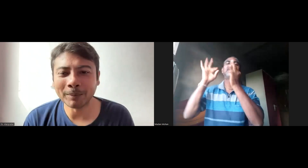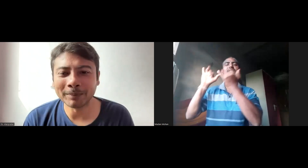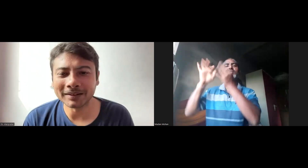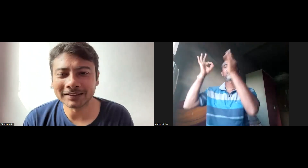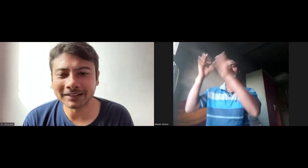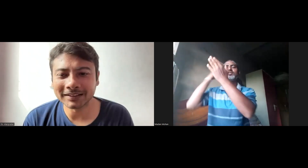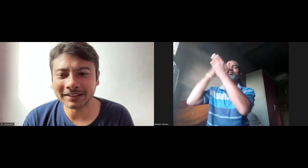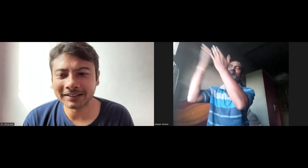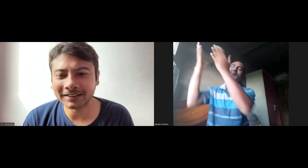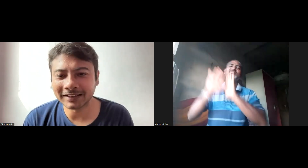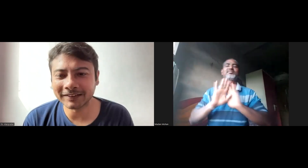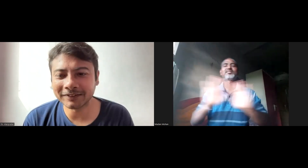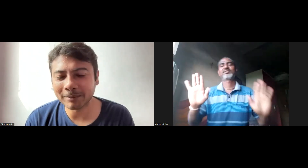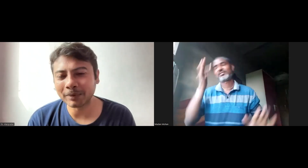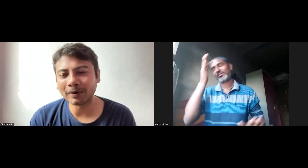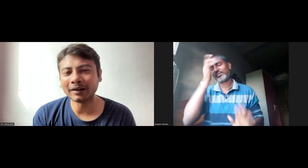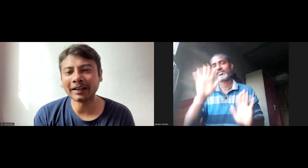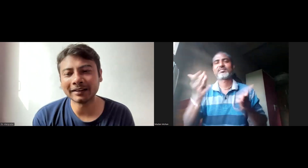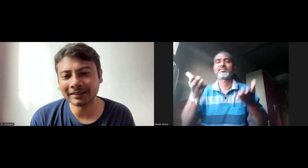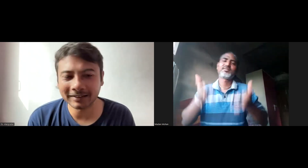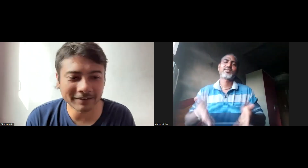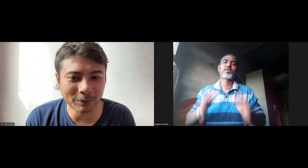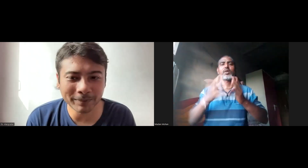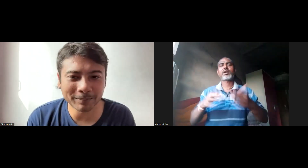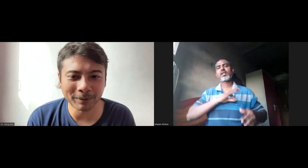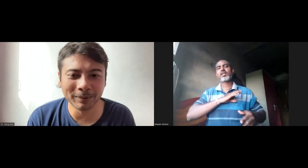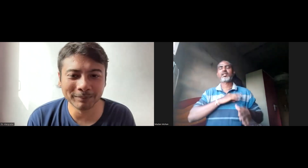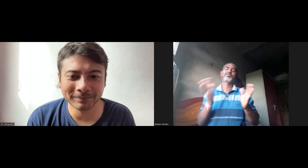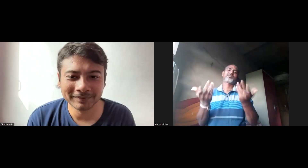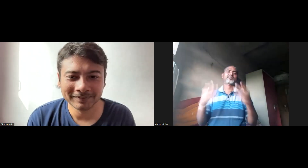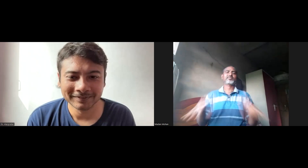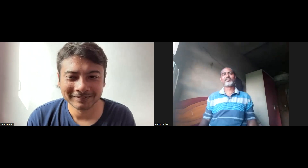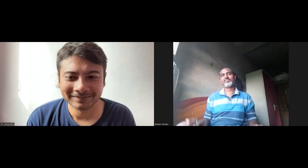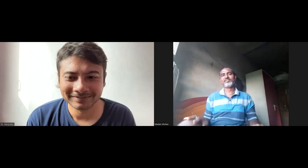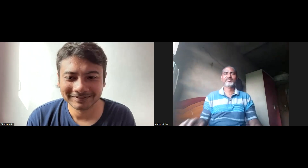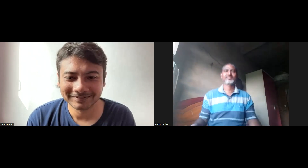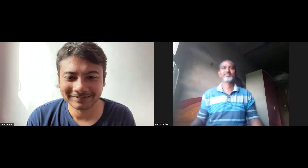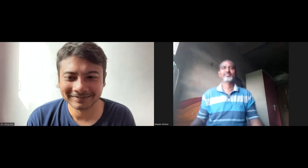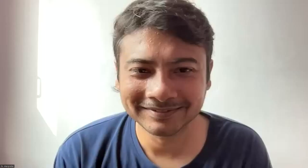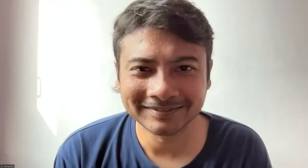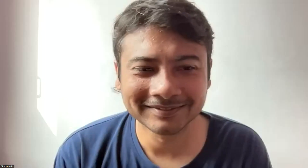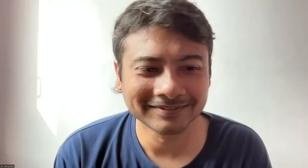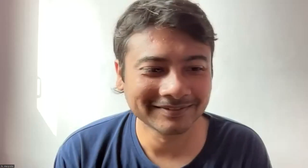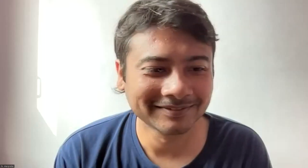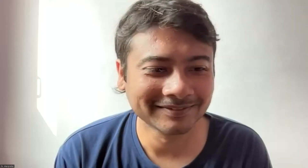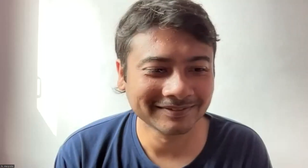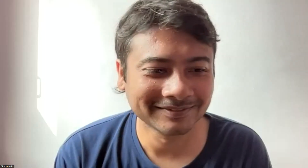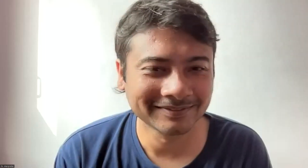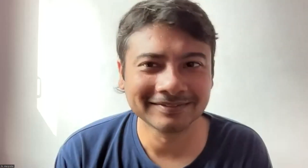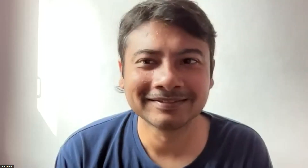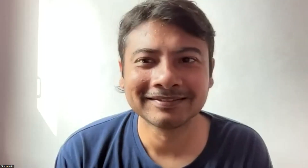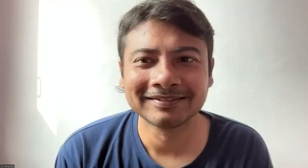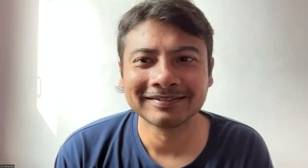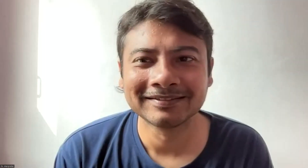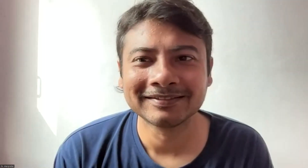Any No other problem, questions for? Mataji. So we Even if will I'm tell born you. again, it won't be a problem. So you can ask that we will have a